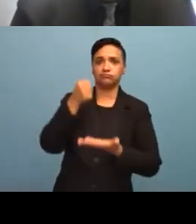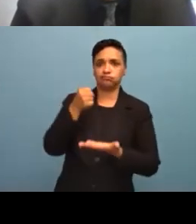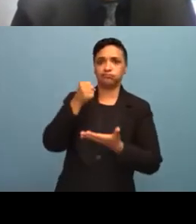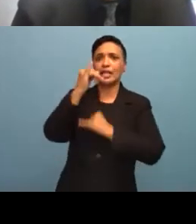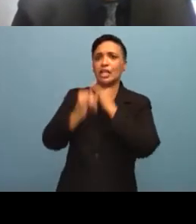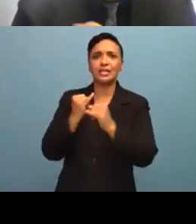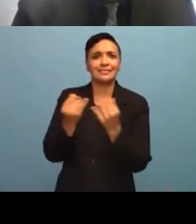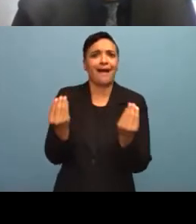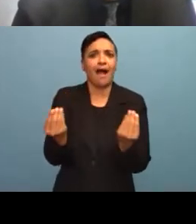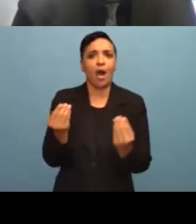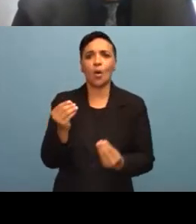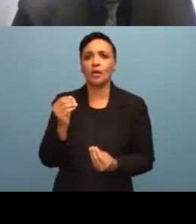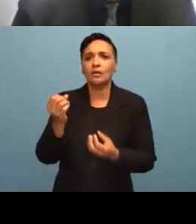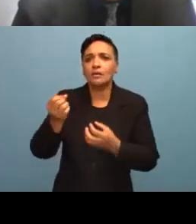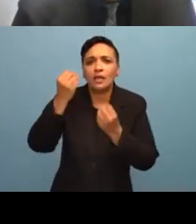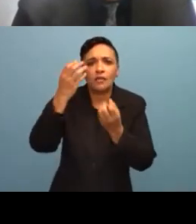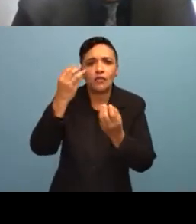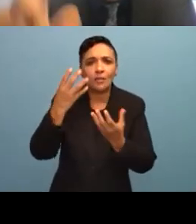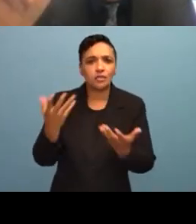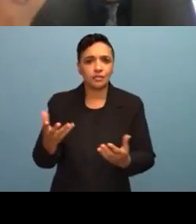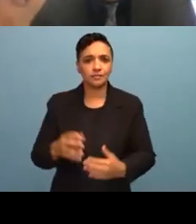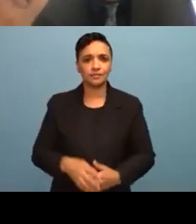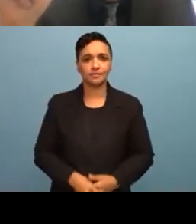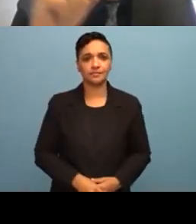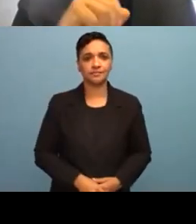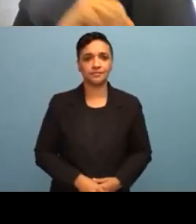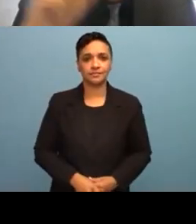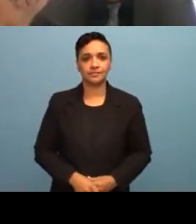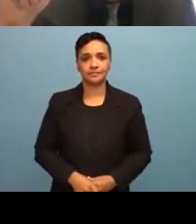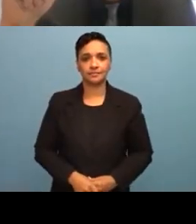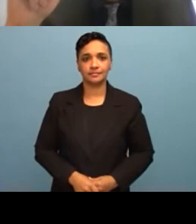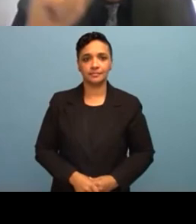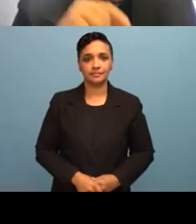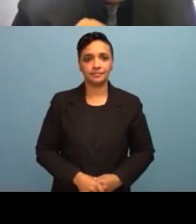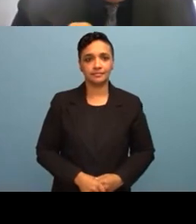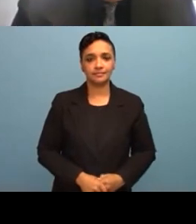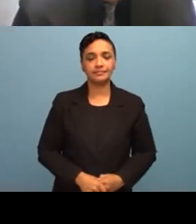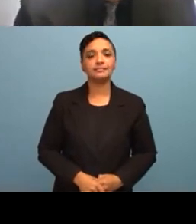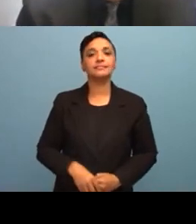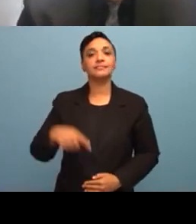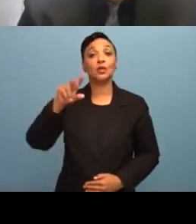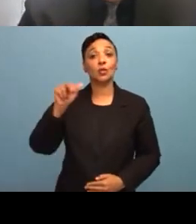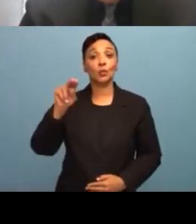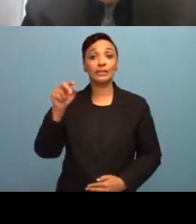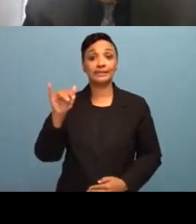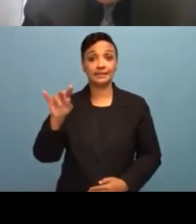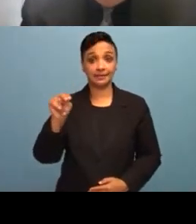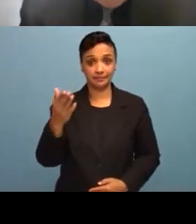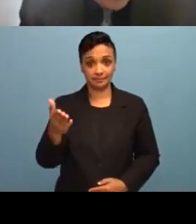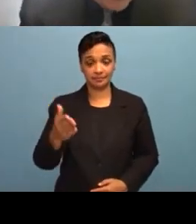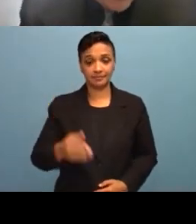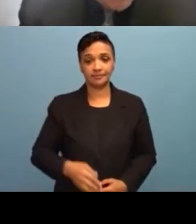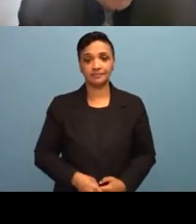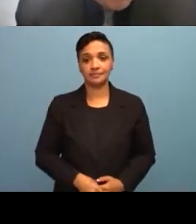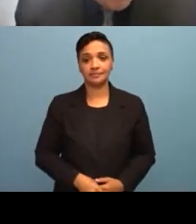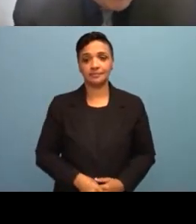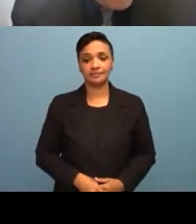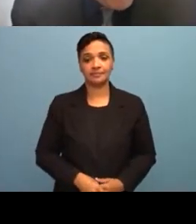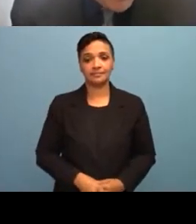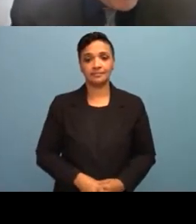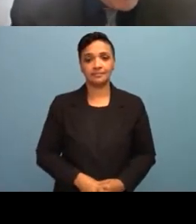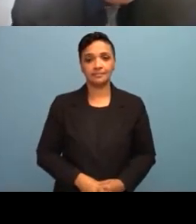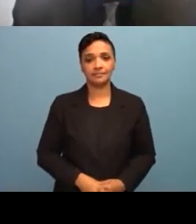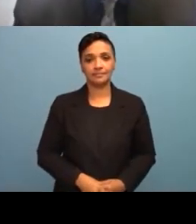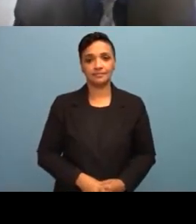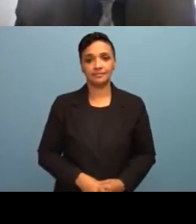tips by show of hand? I'll bring you straight in because we're going to get through a couple of these. Quentin, very quickly. Well, I just want to mention that